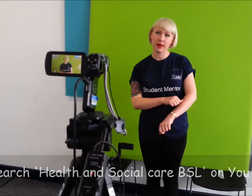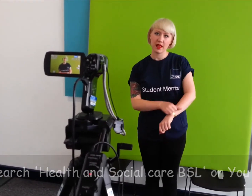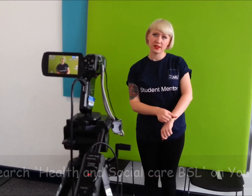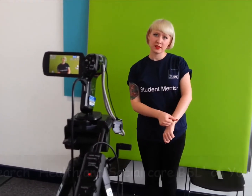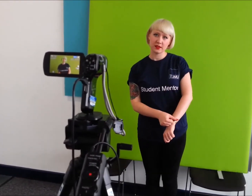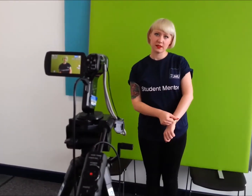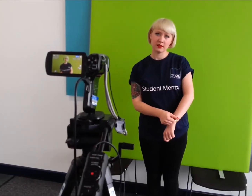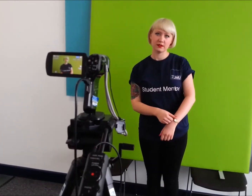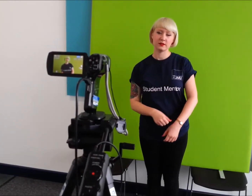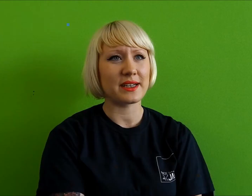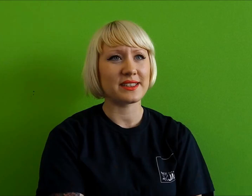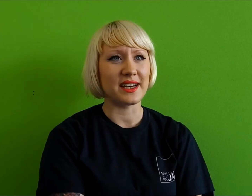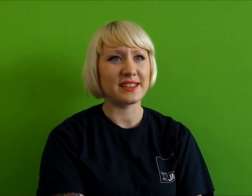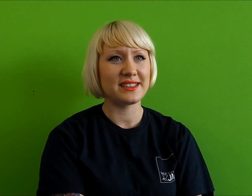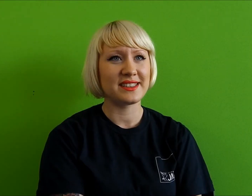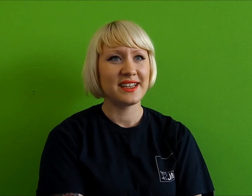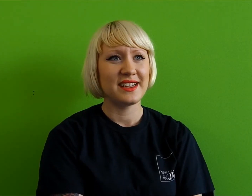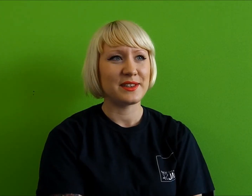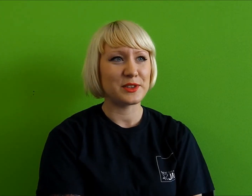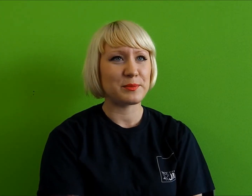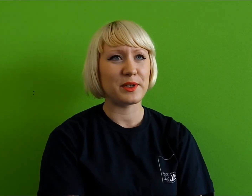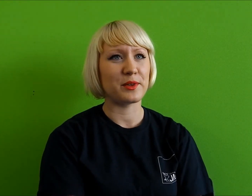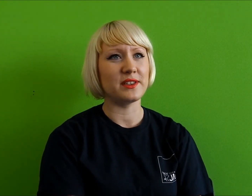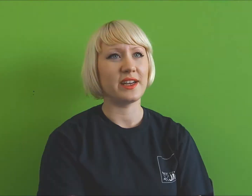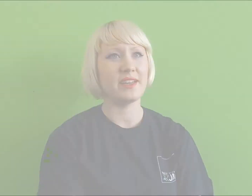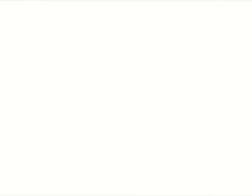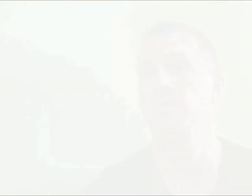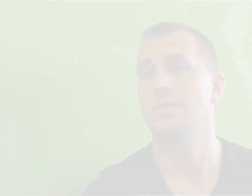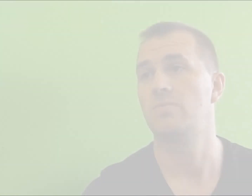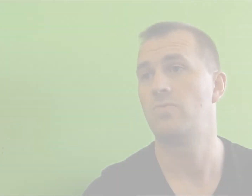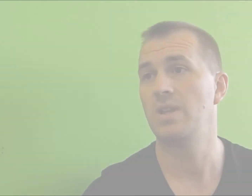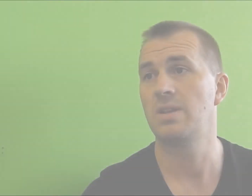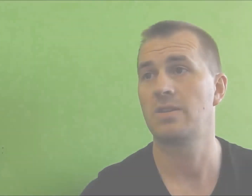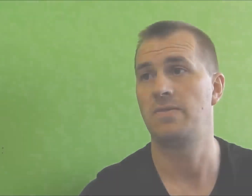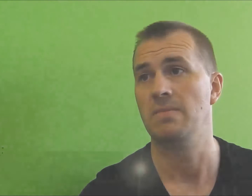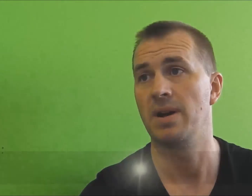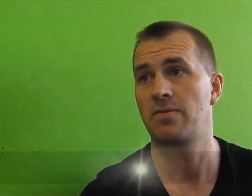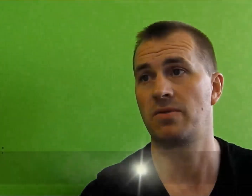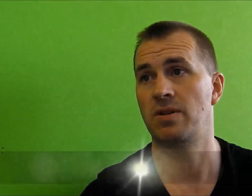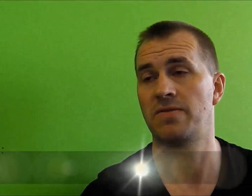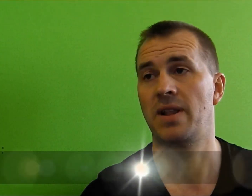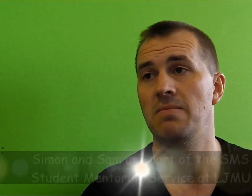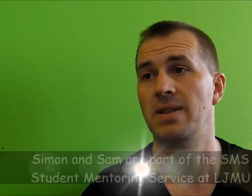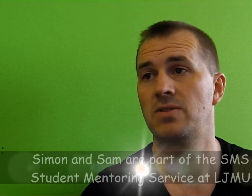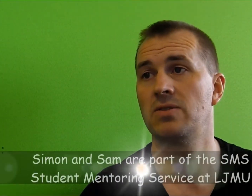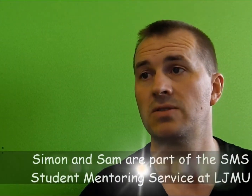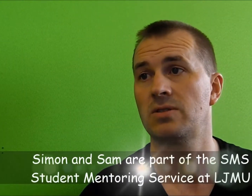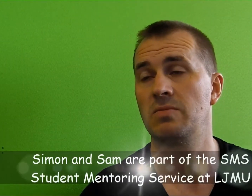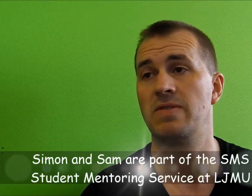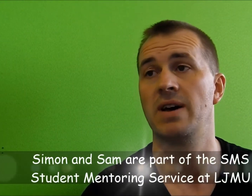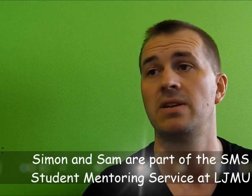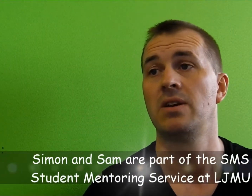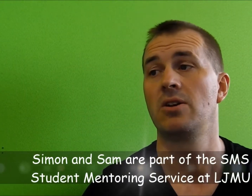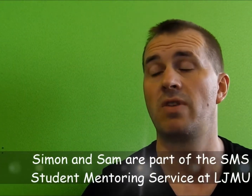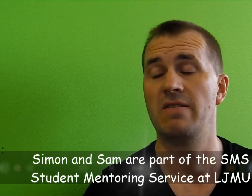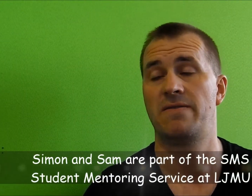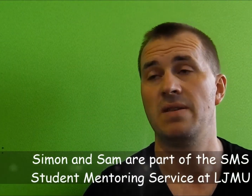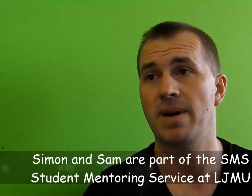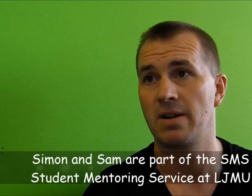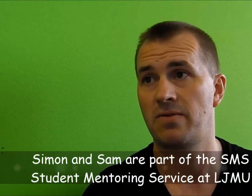because they're so easy to access, they've just been a real hit. I've had some really nice feedback from our fellow mentors. We've had great feedback from